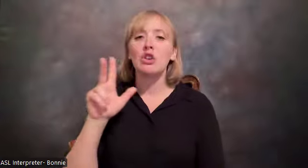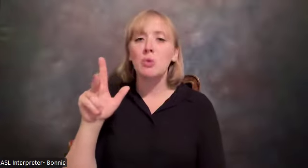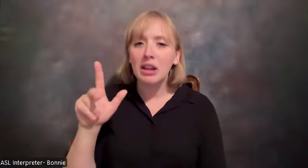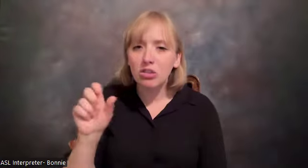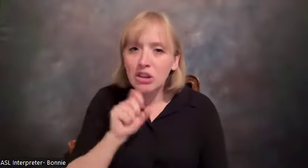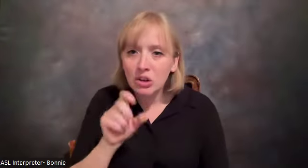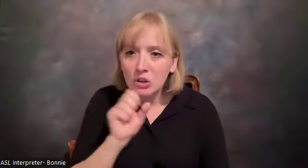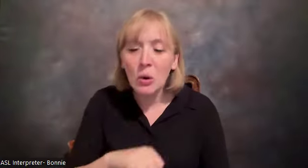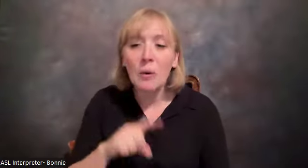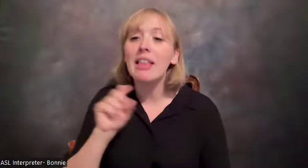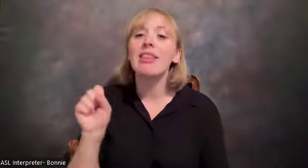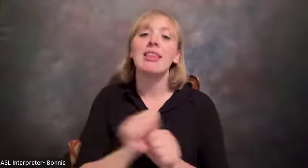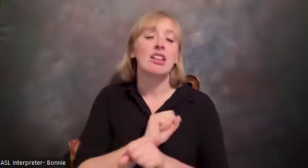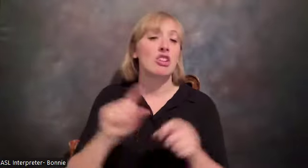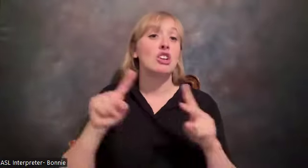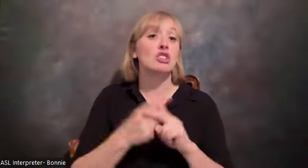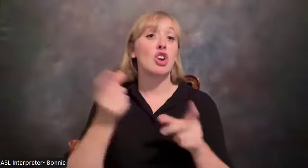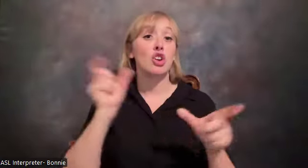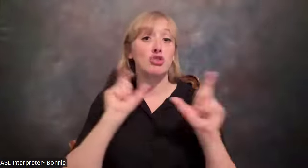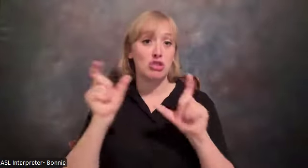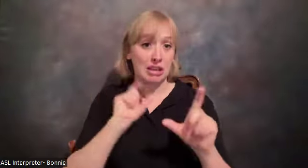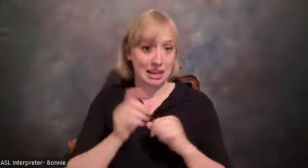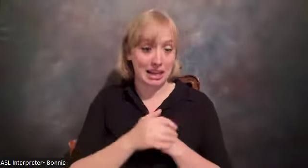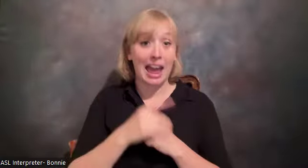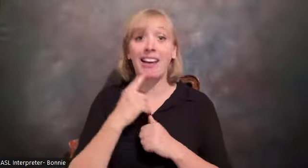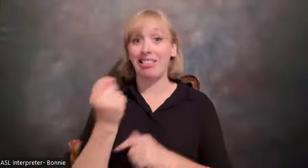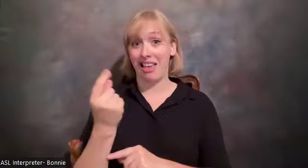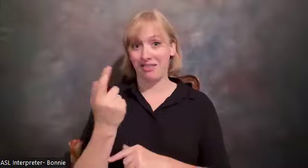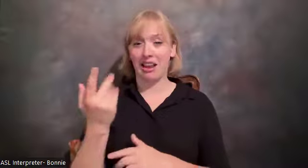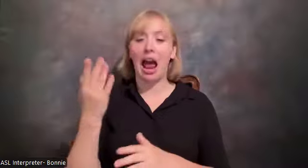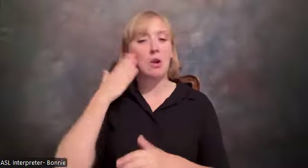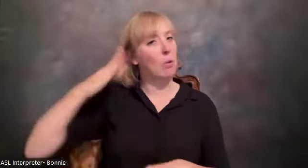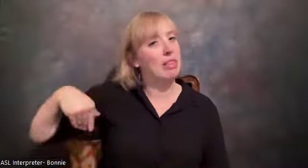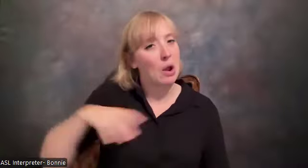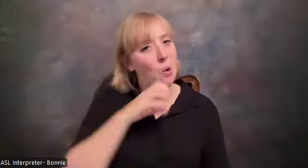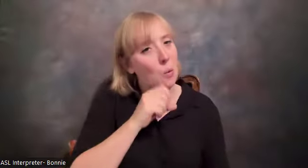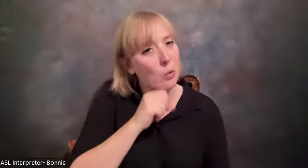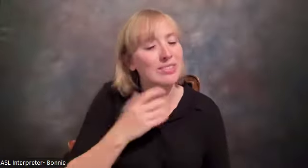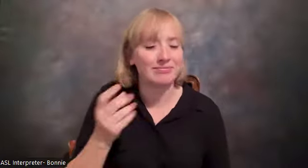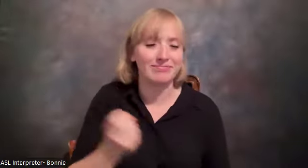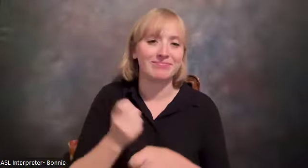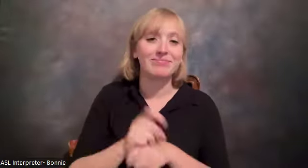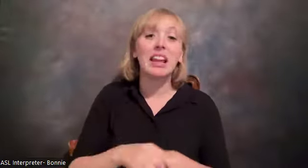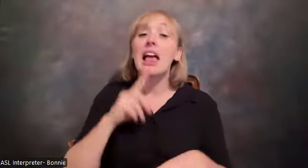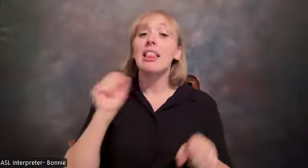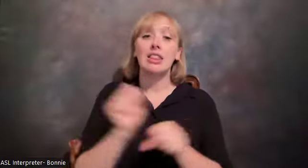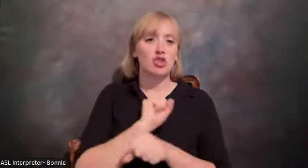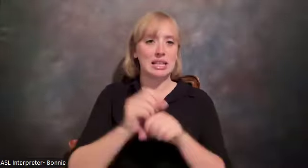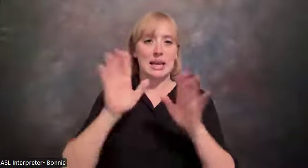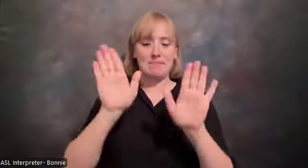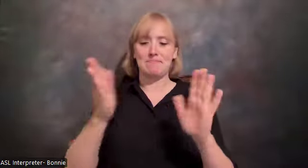old. I'd started drinking rather late in life. I started at 11, right? And I was the